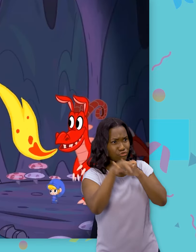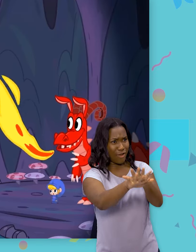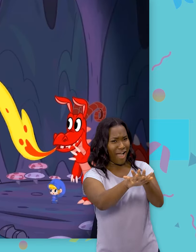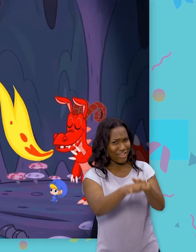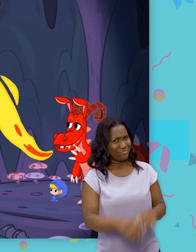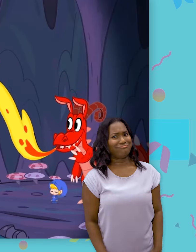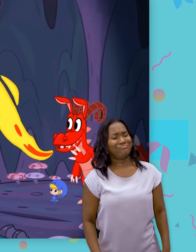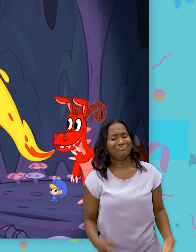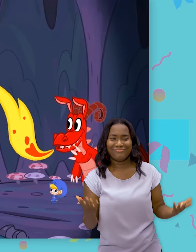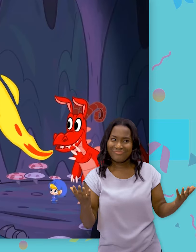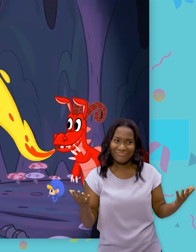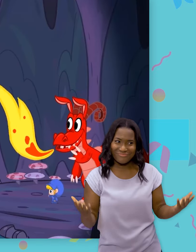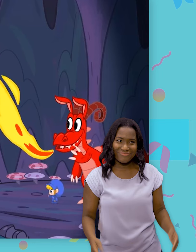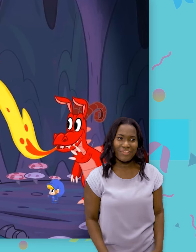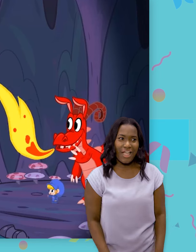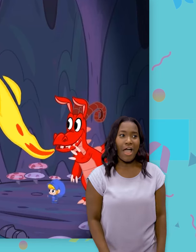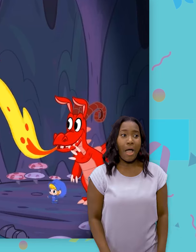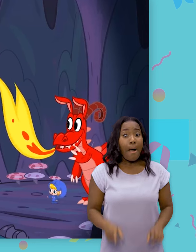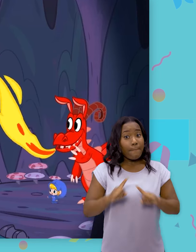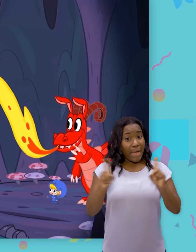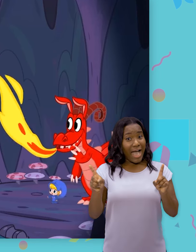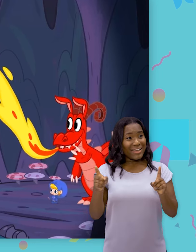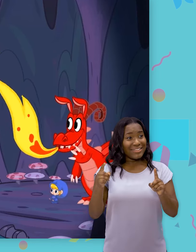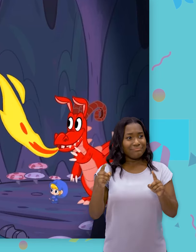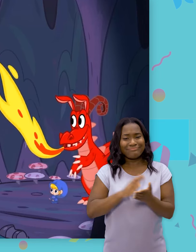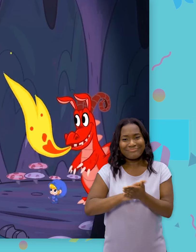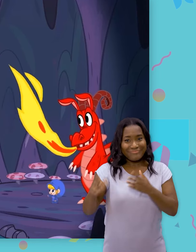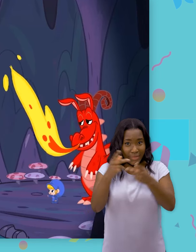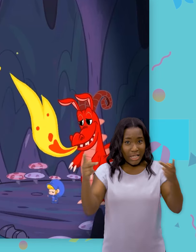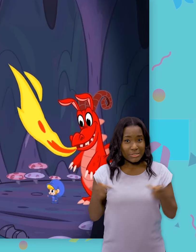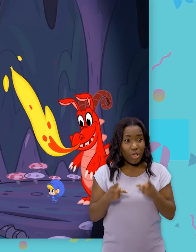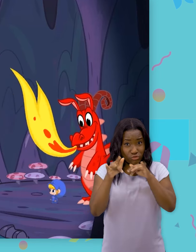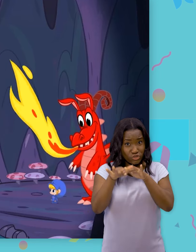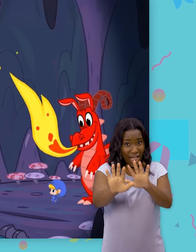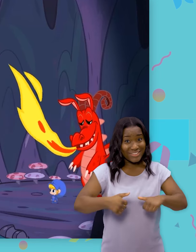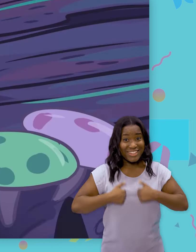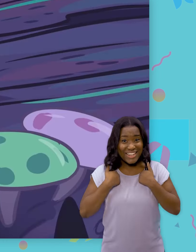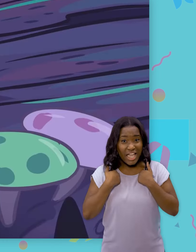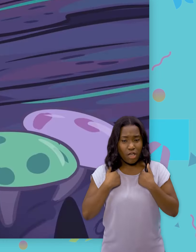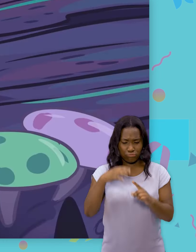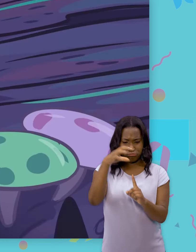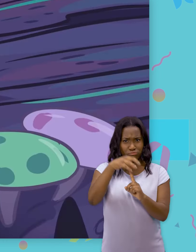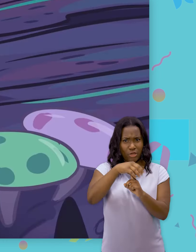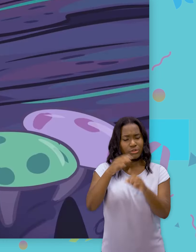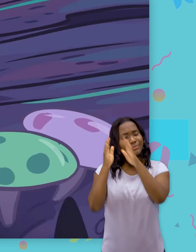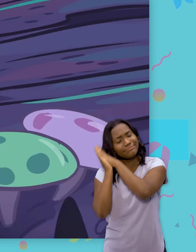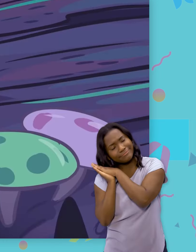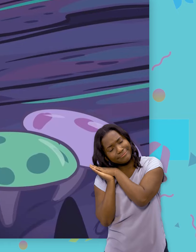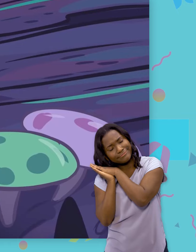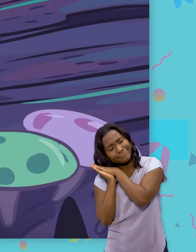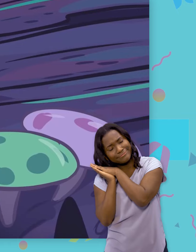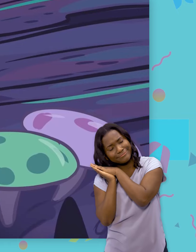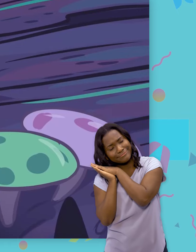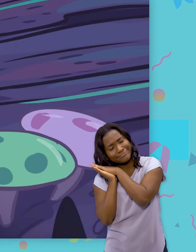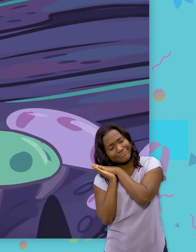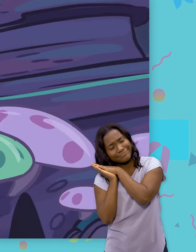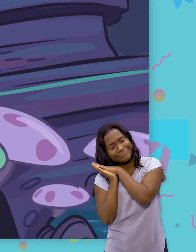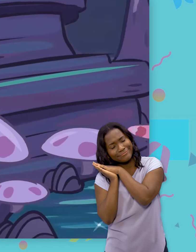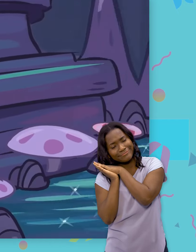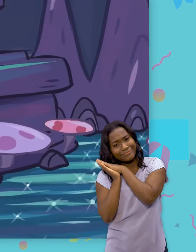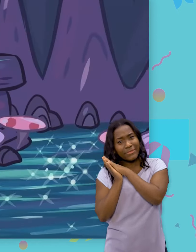they were a dragon. But this does seem like a great house for dragons to live. You could sleep on the giant